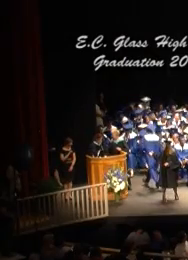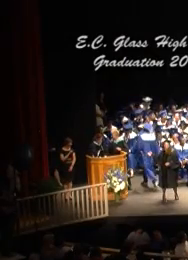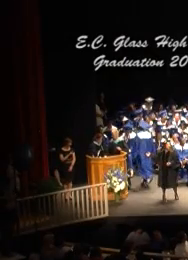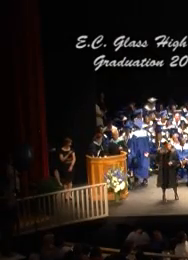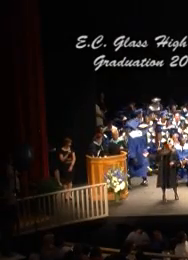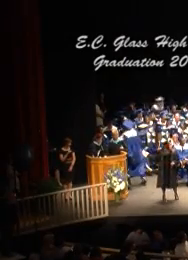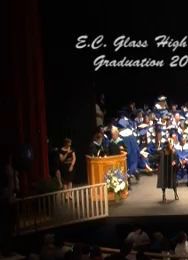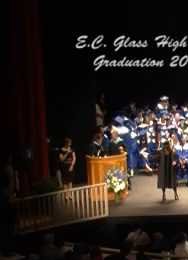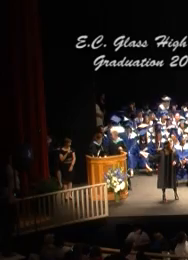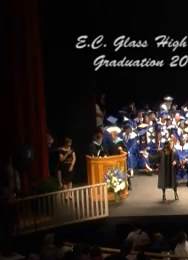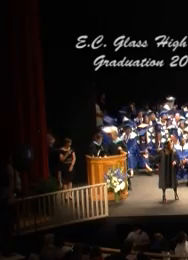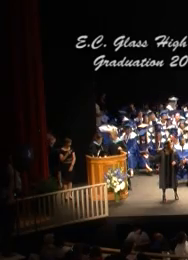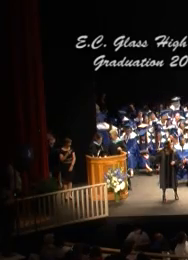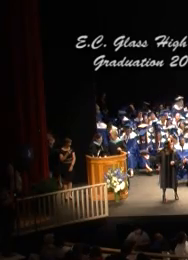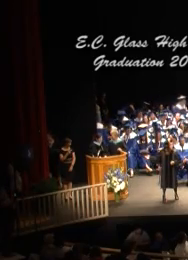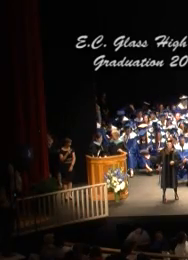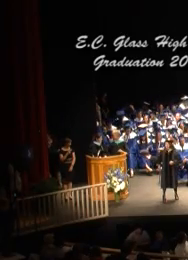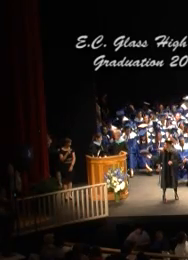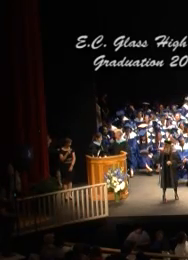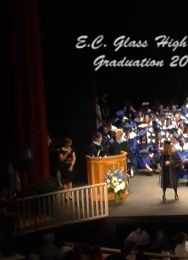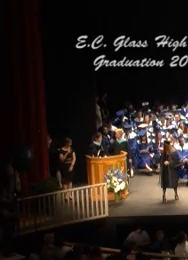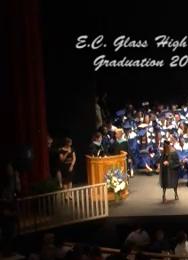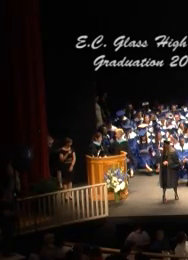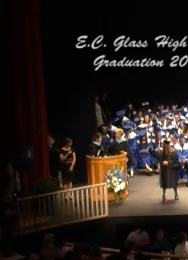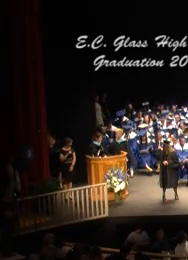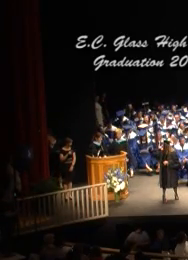Janae Ann Payne.